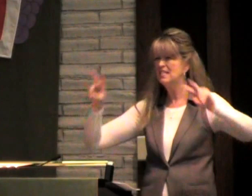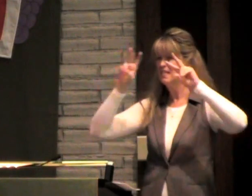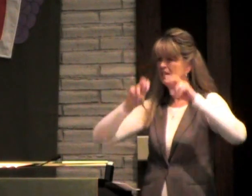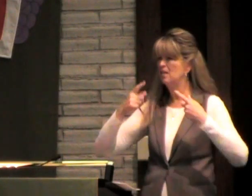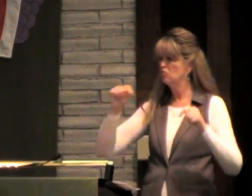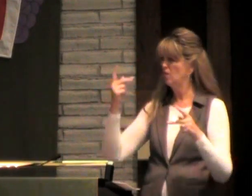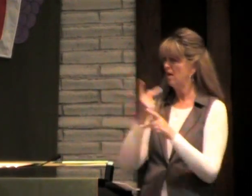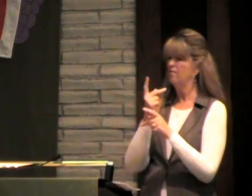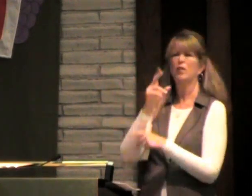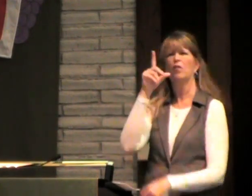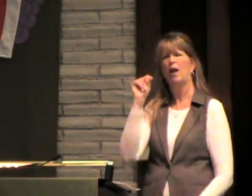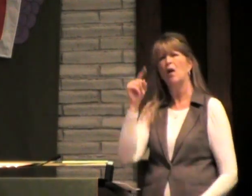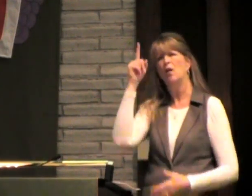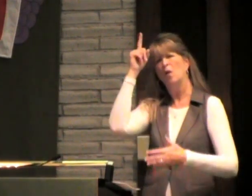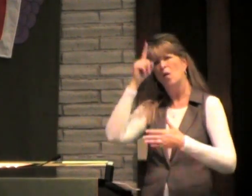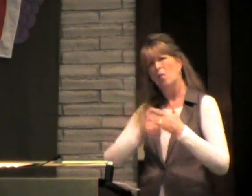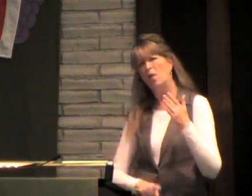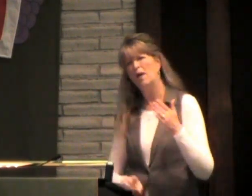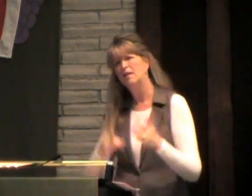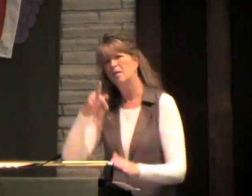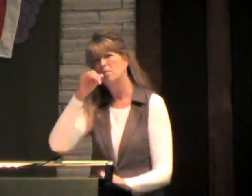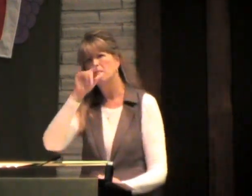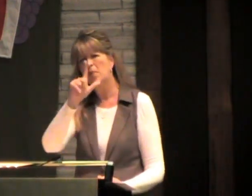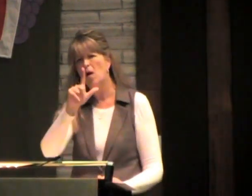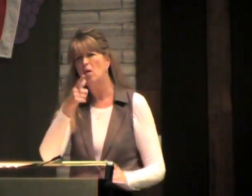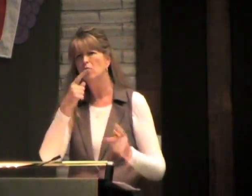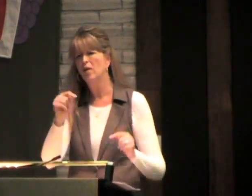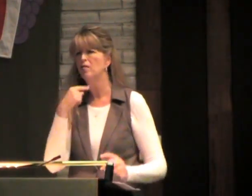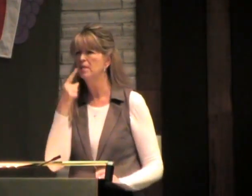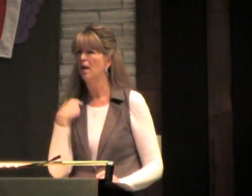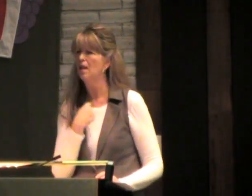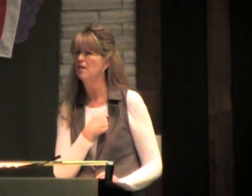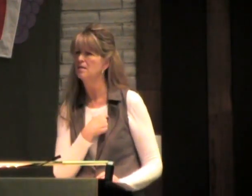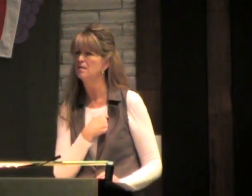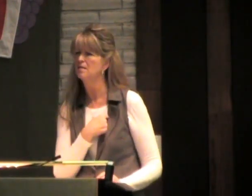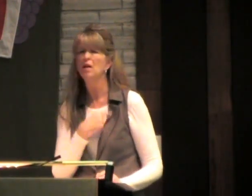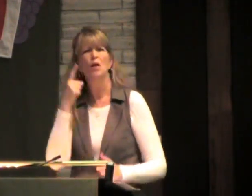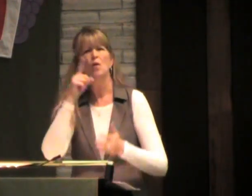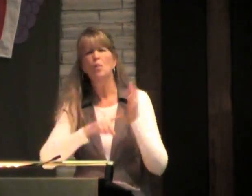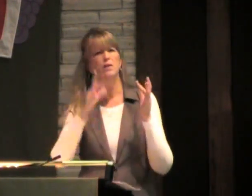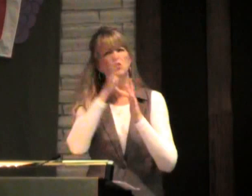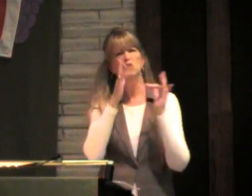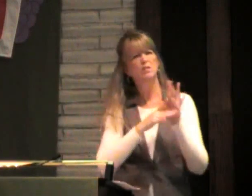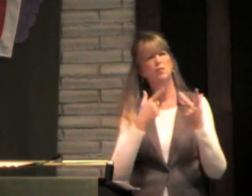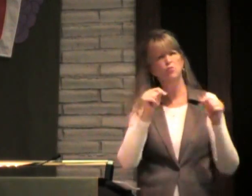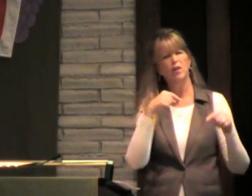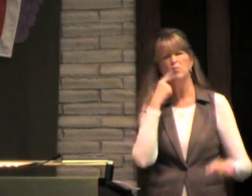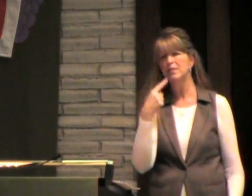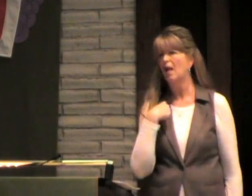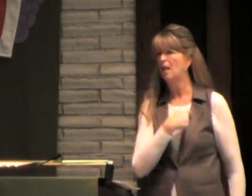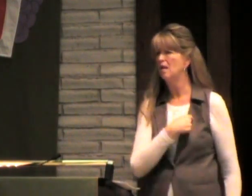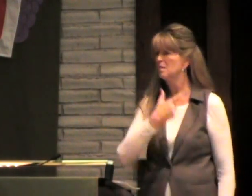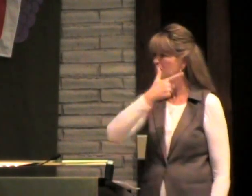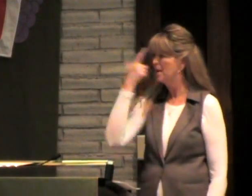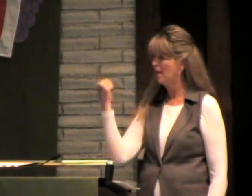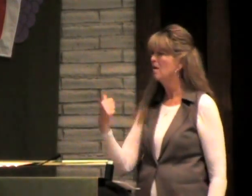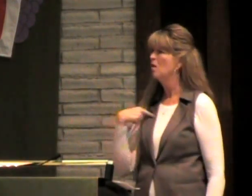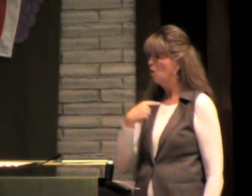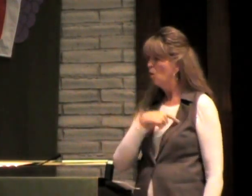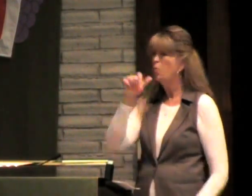or stop from sneezing? So I have really delved into this to try and figure out what Paul is trying to tell us and what Jesus is trying to tell